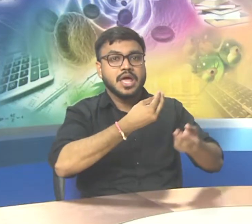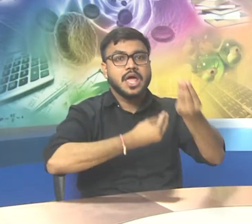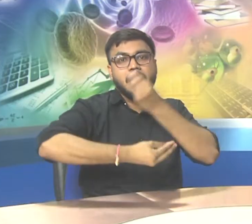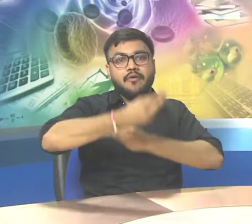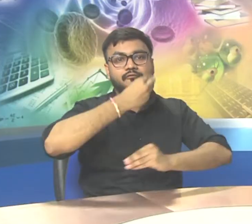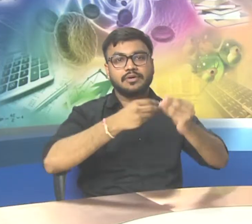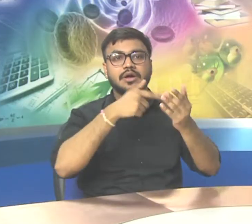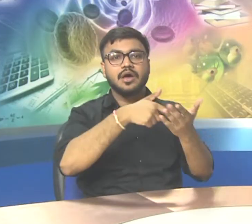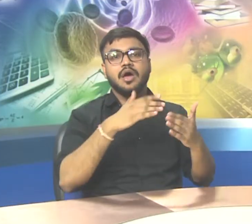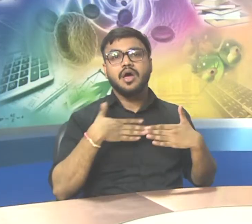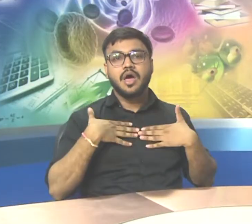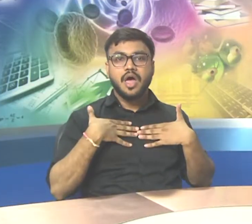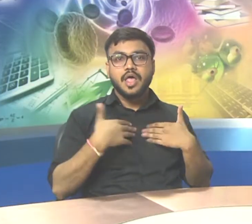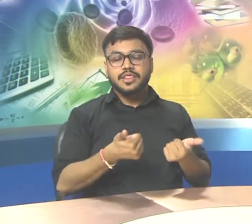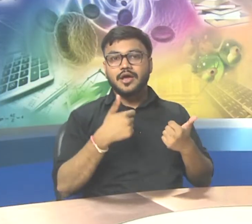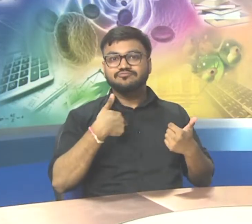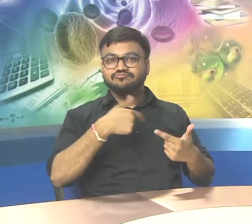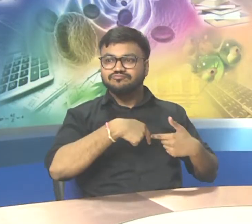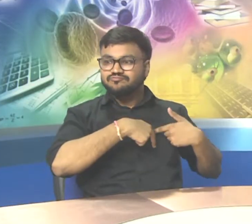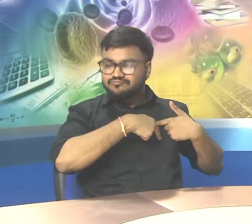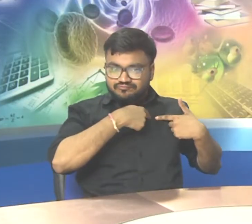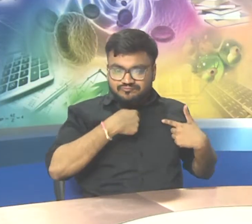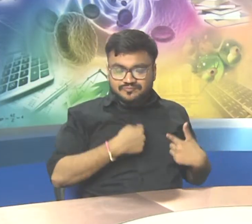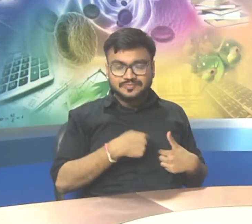as love, affection and security.